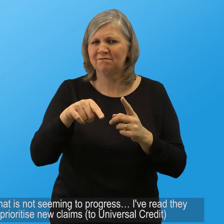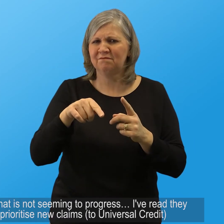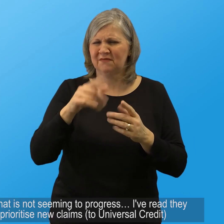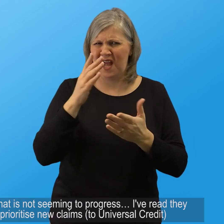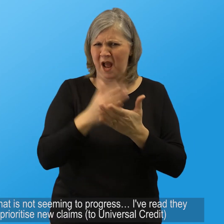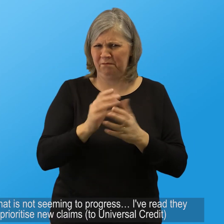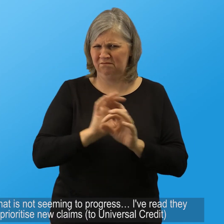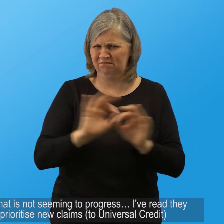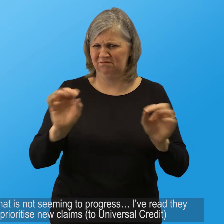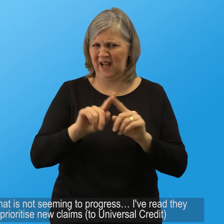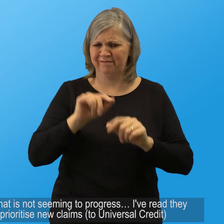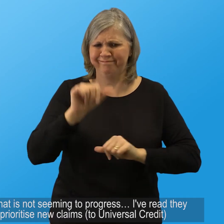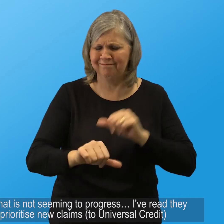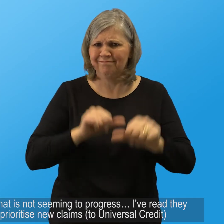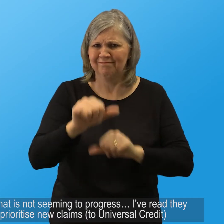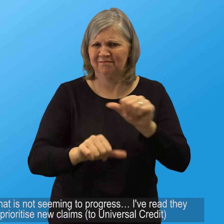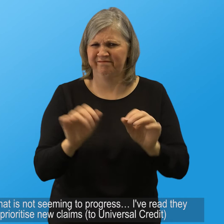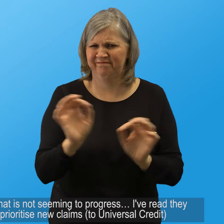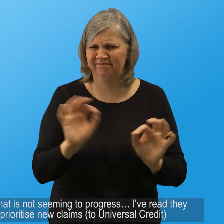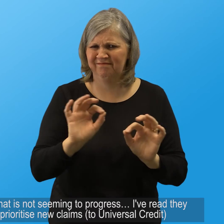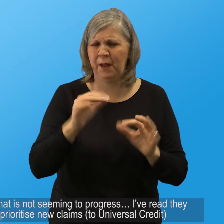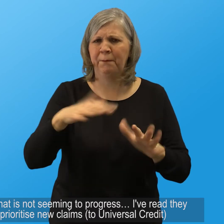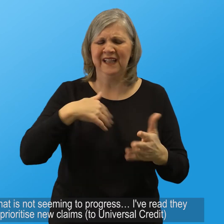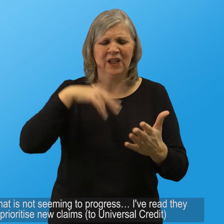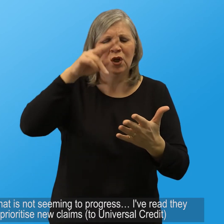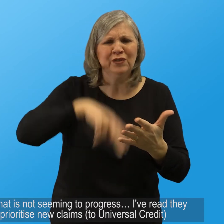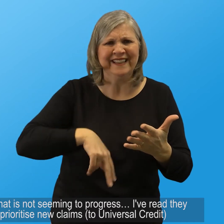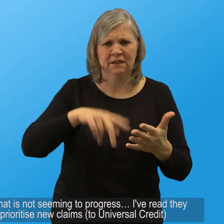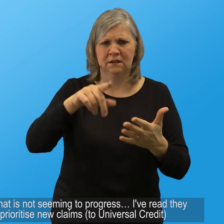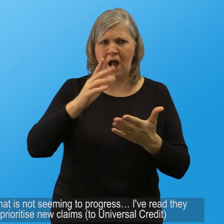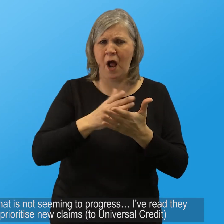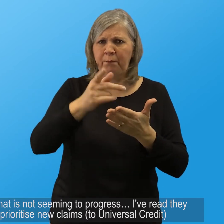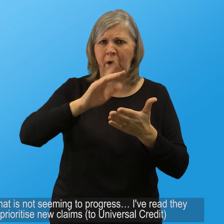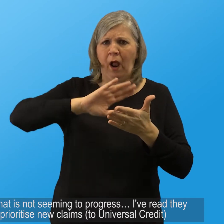Have an application for PIP and that is not seeming to progress.